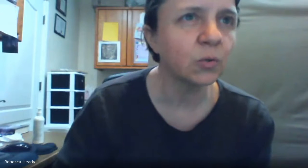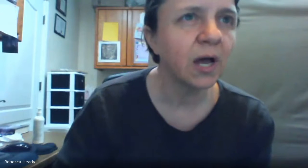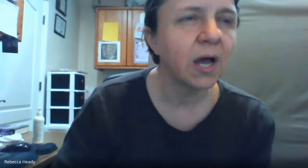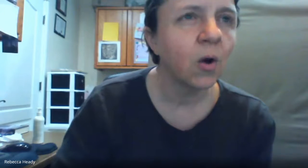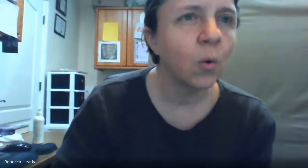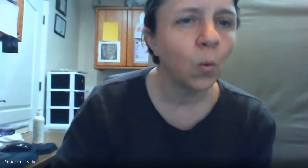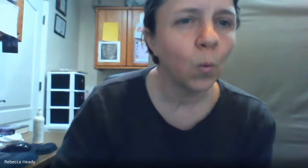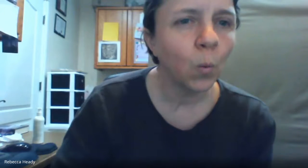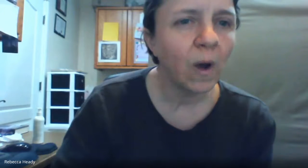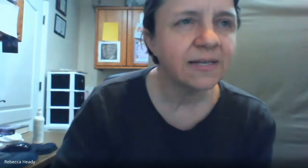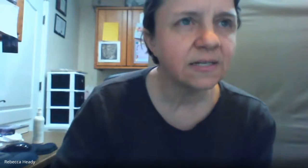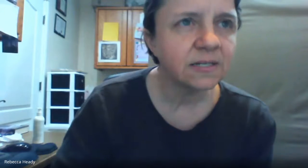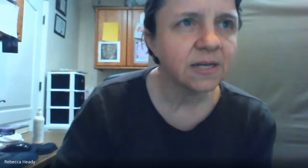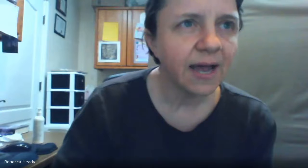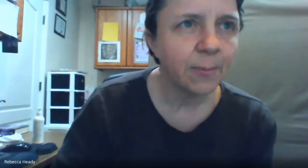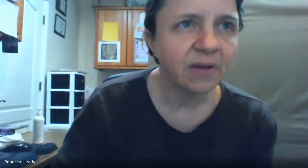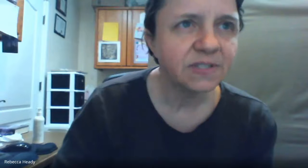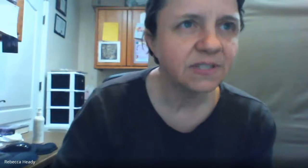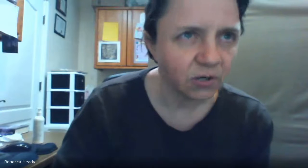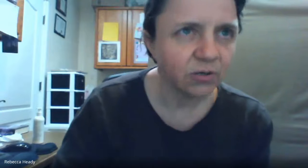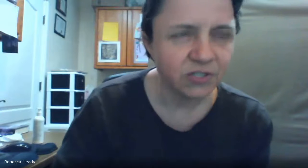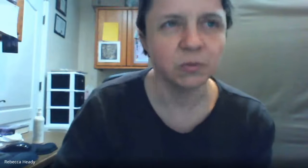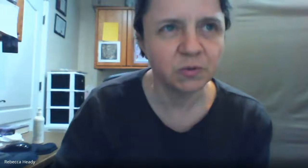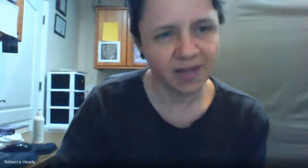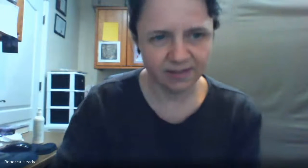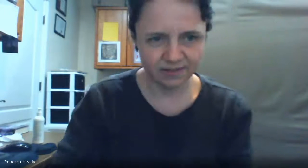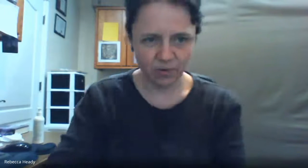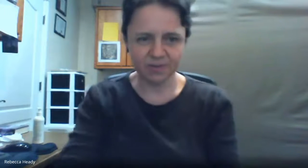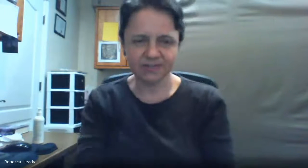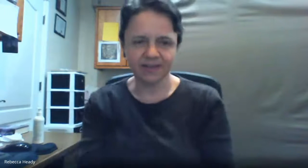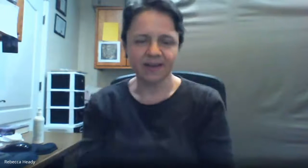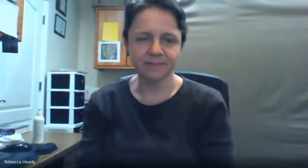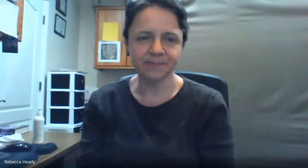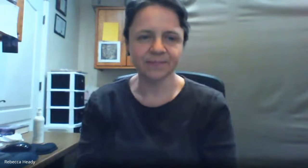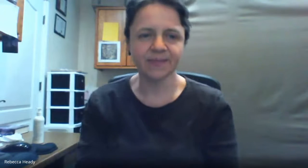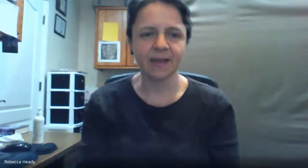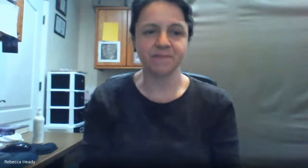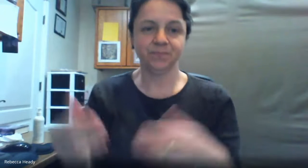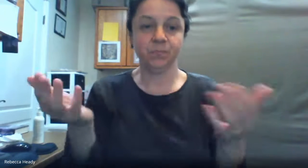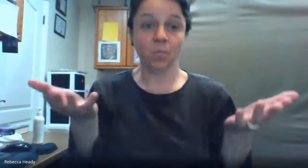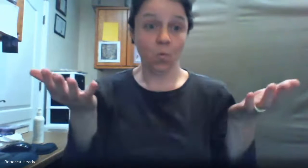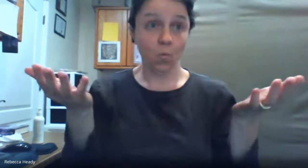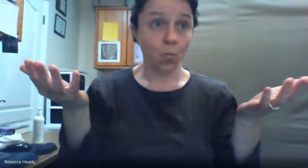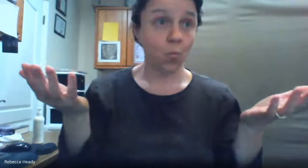you, what type of cereal do you like? So I'm going to sign that. Okay.